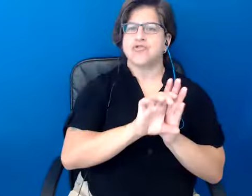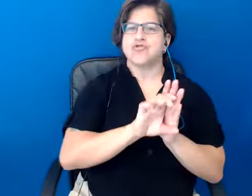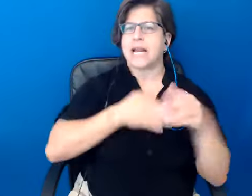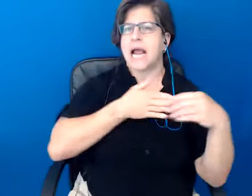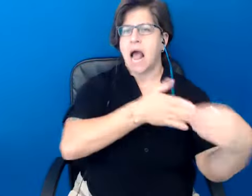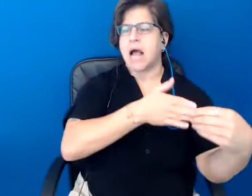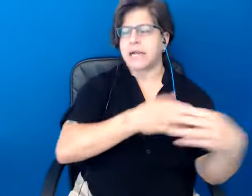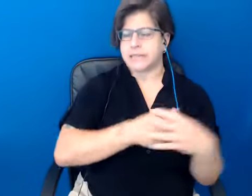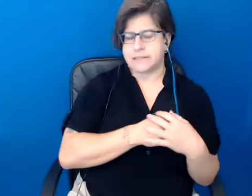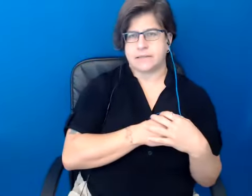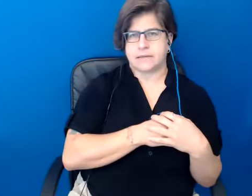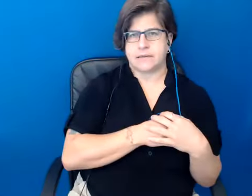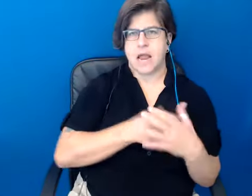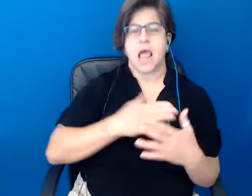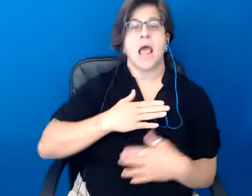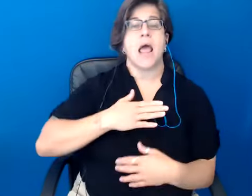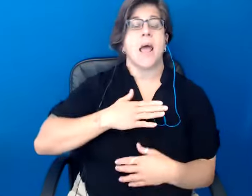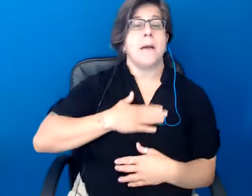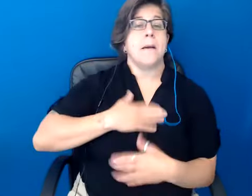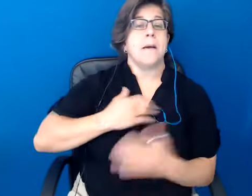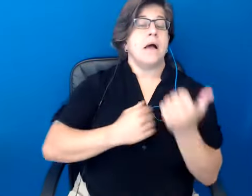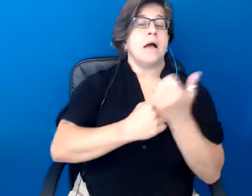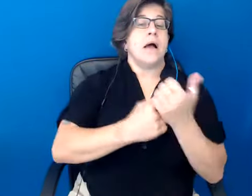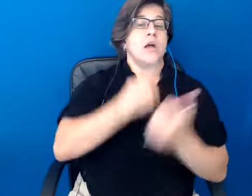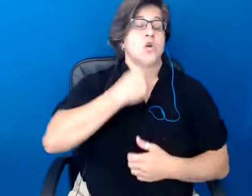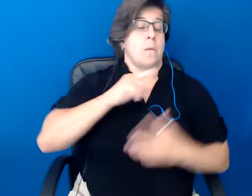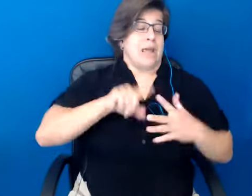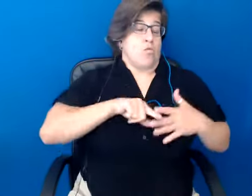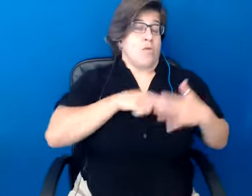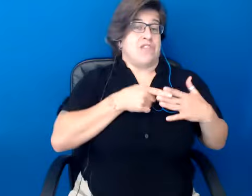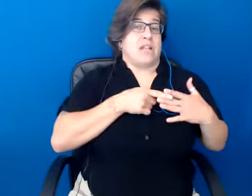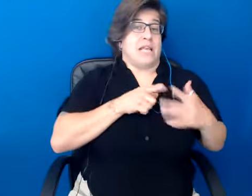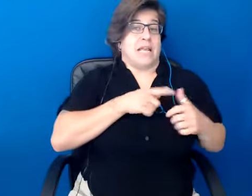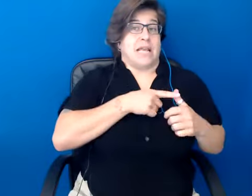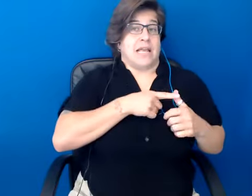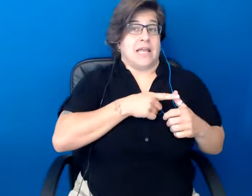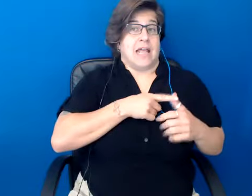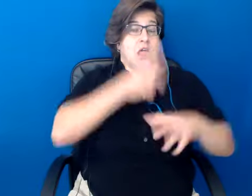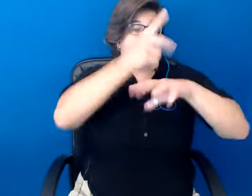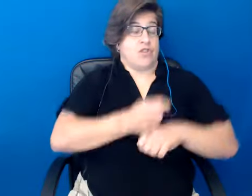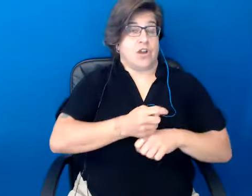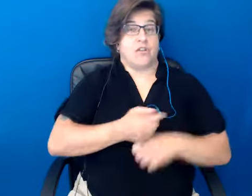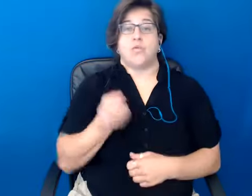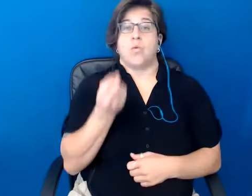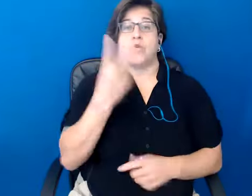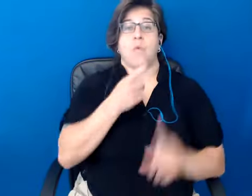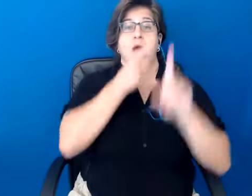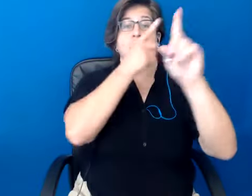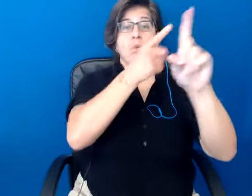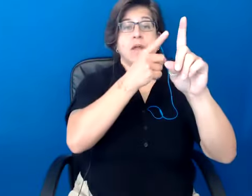traditions, really the first time I went through using the illustrated guide. And my sponsor shared that